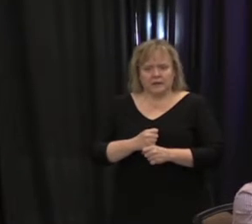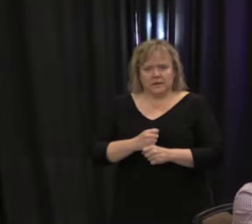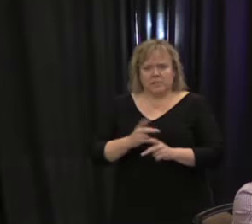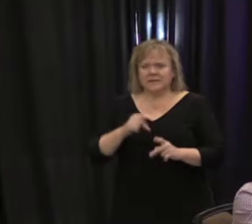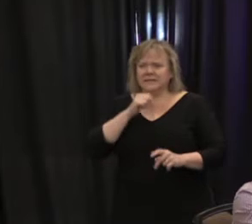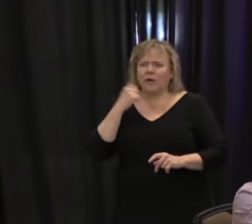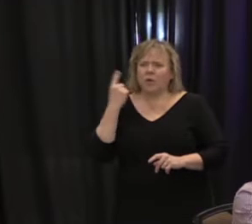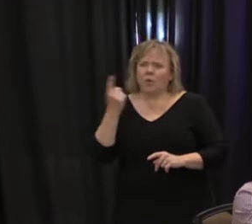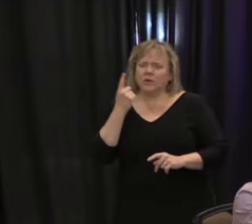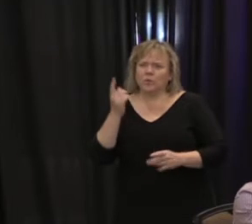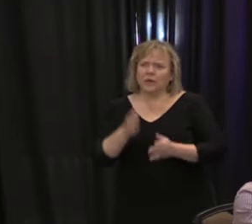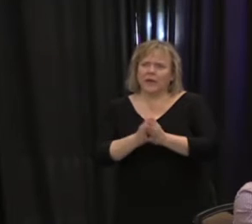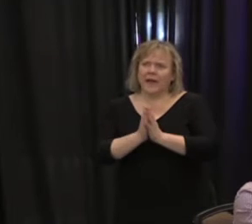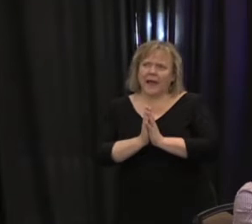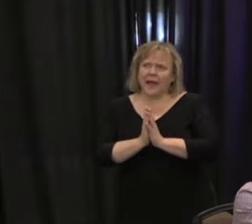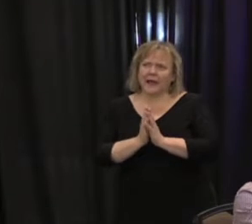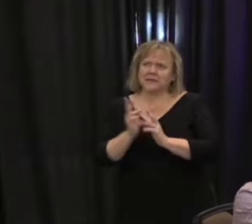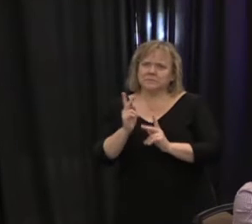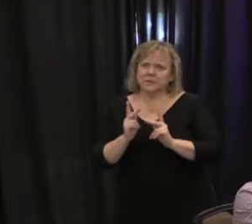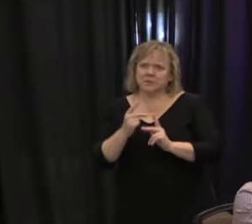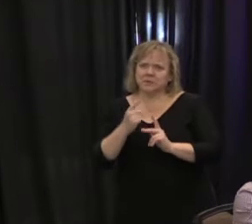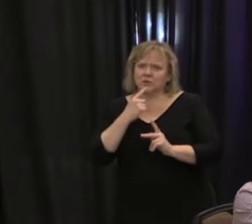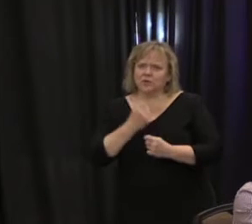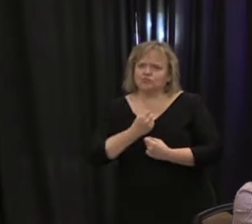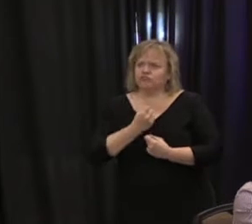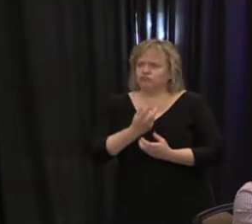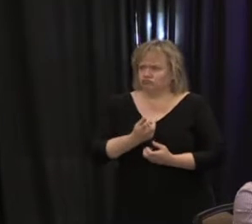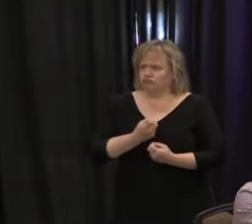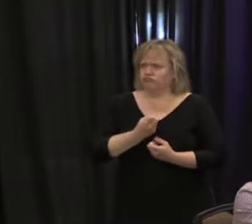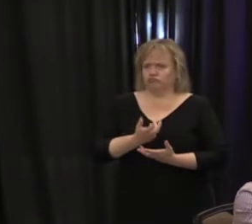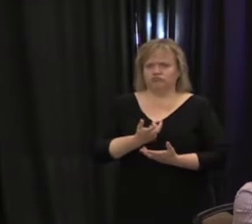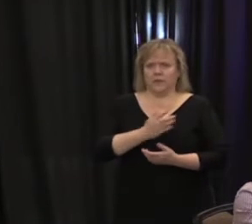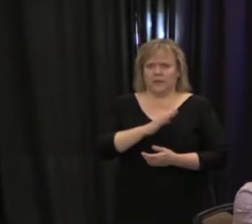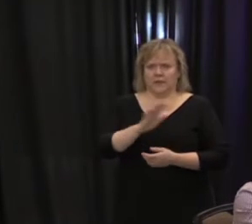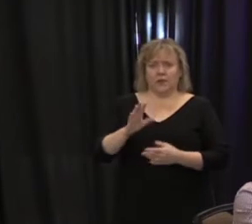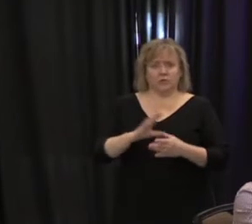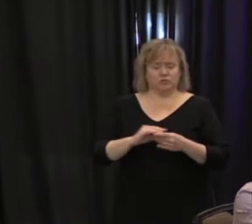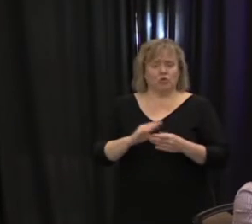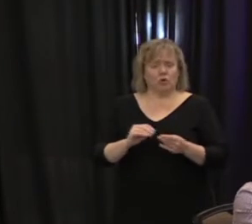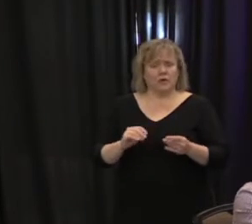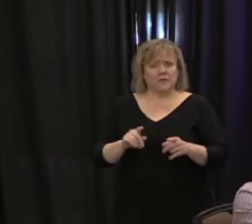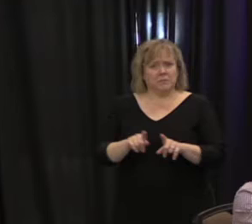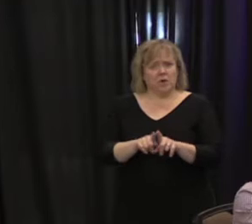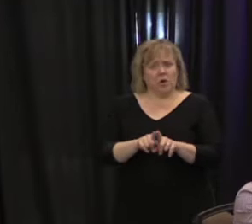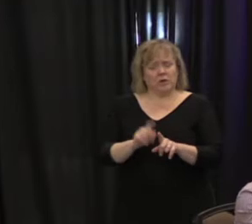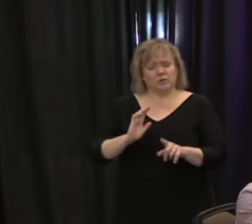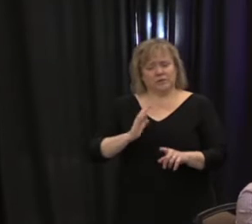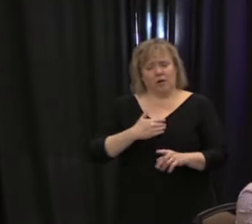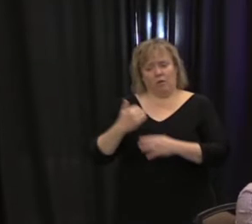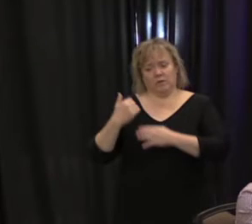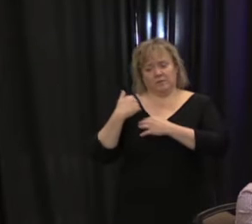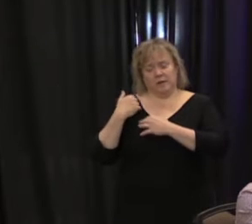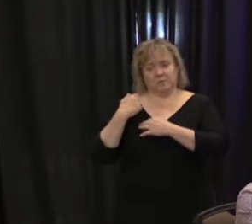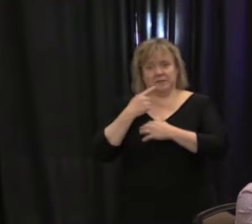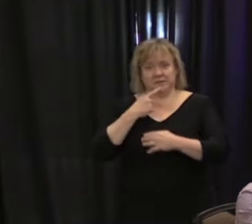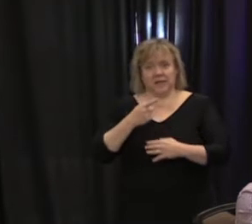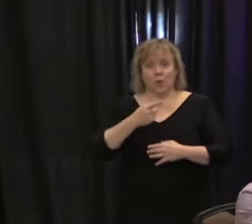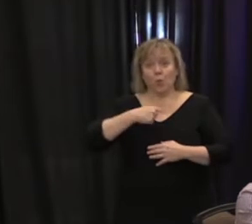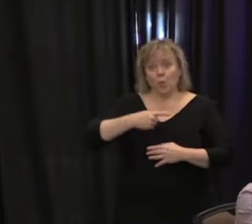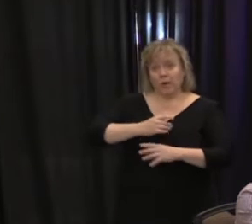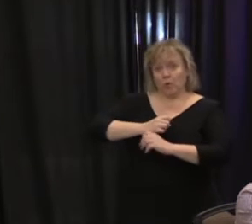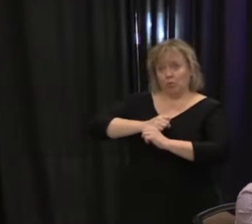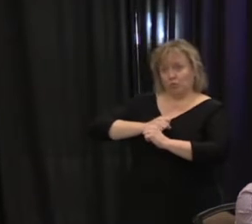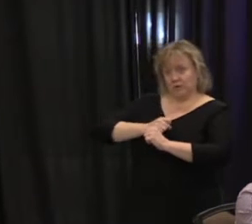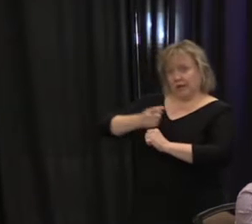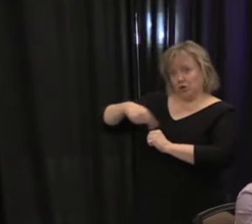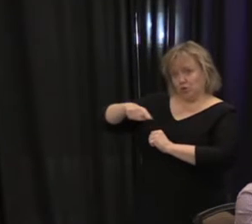when we're asking folks to really start sharing their stories, it is our responsibility as well to make sure that we're also protecting them